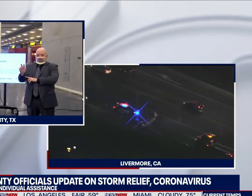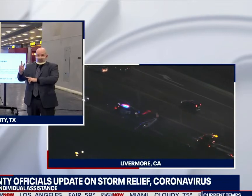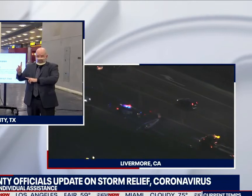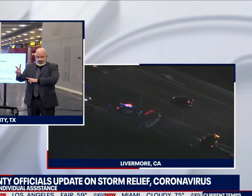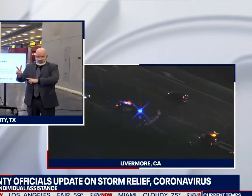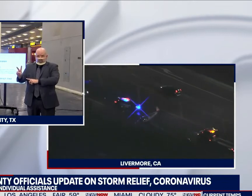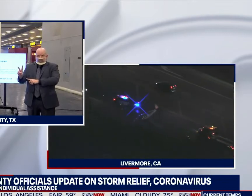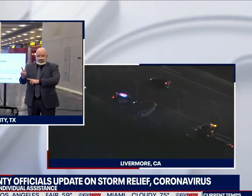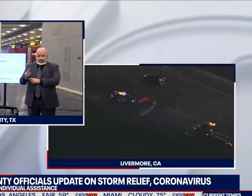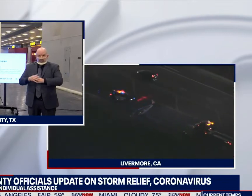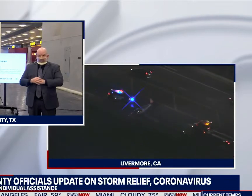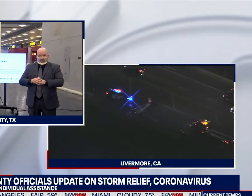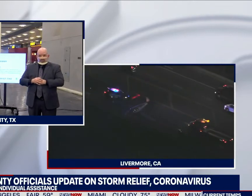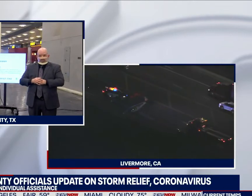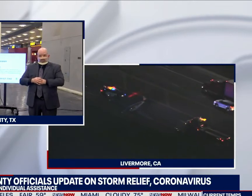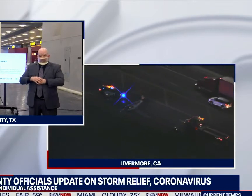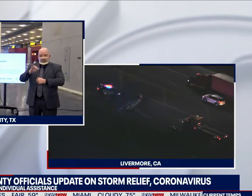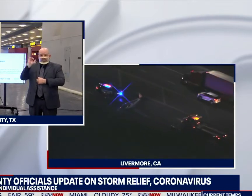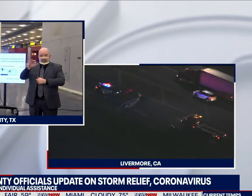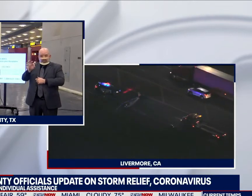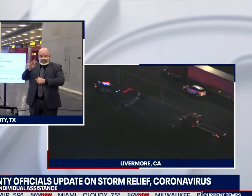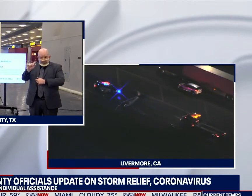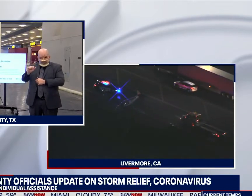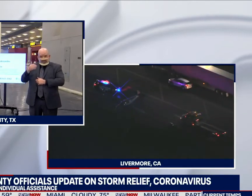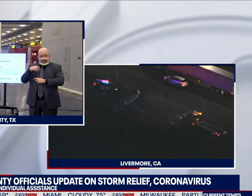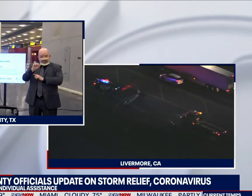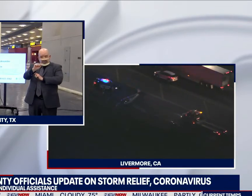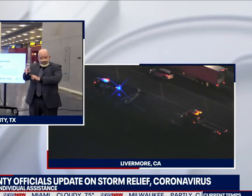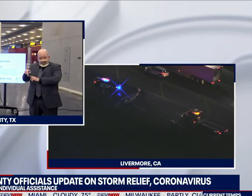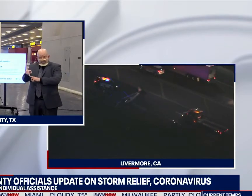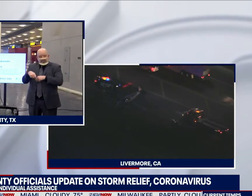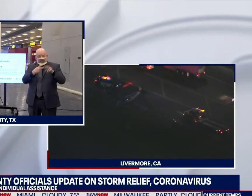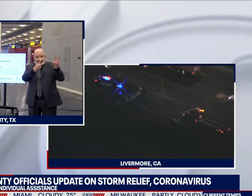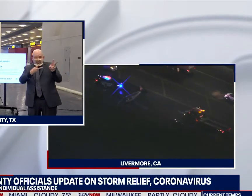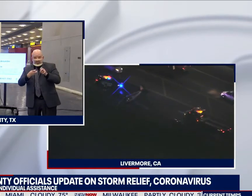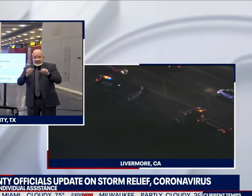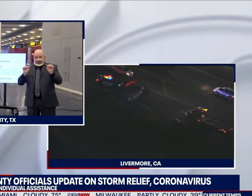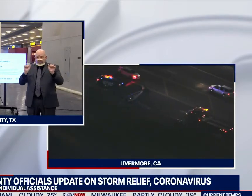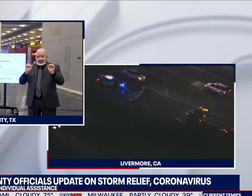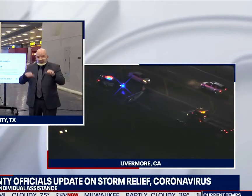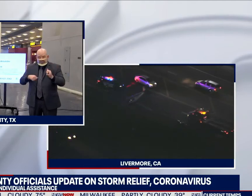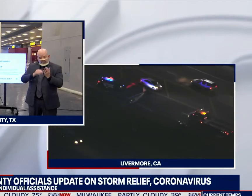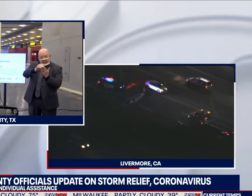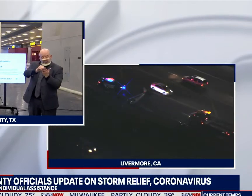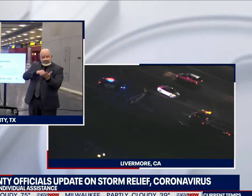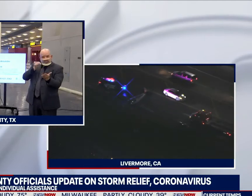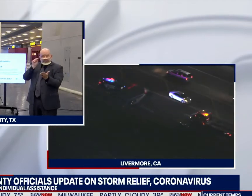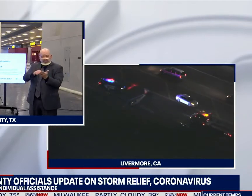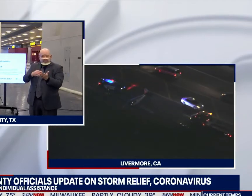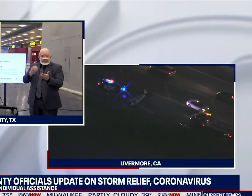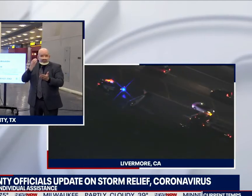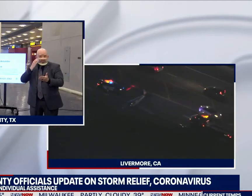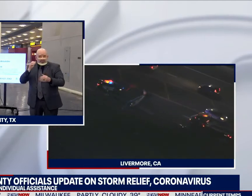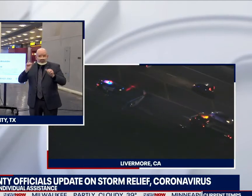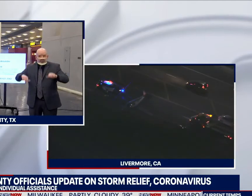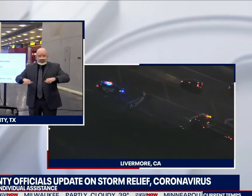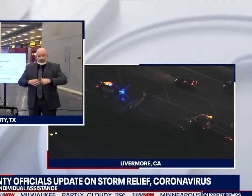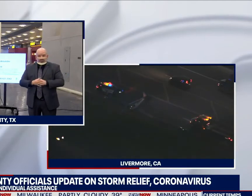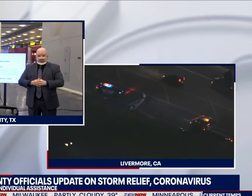app. Okay. Now, here's how we're going to do it. Before you apply for assistance, here's the steps you need to take